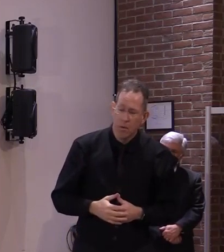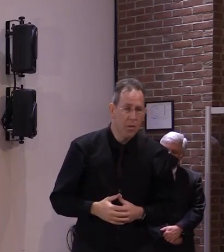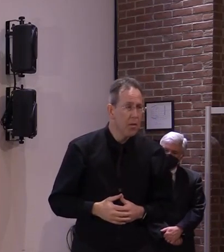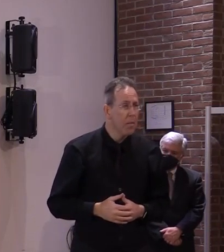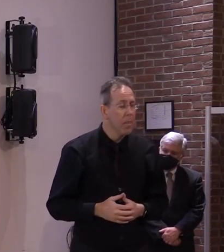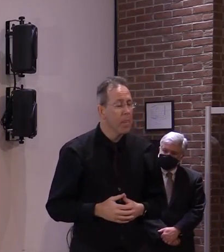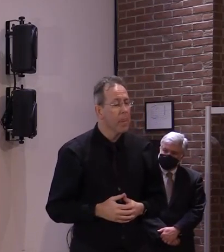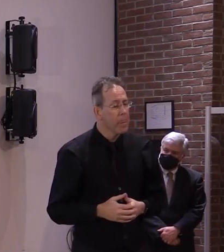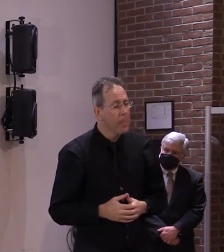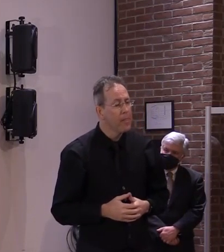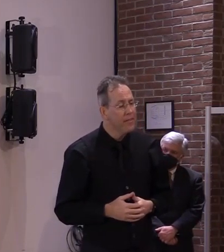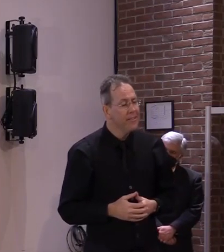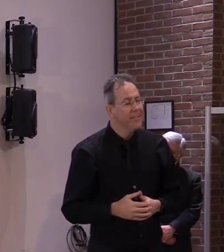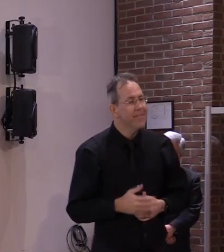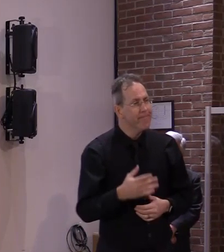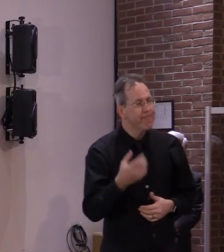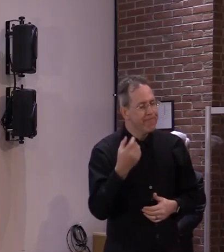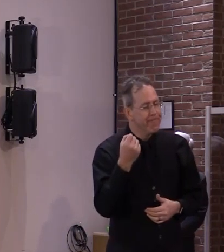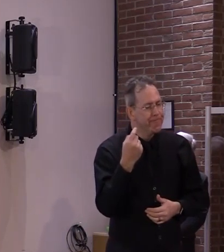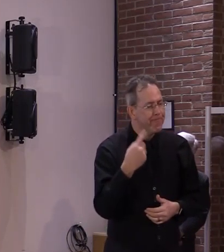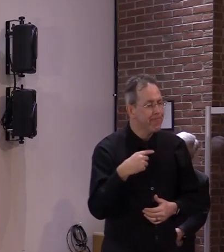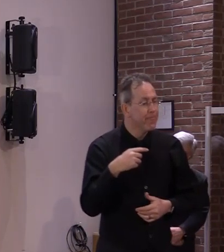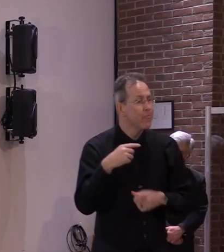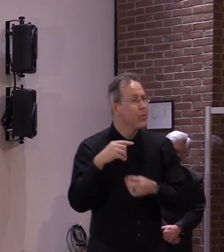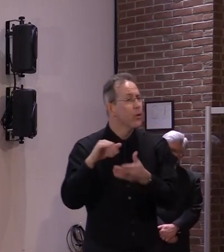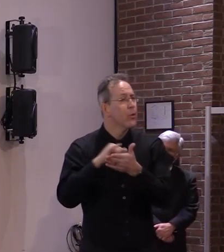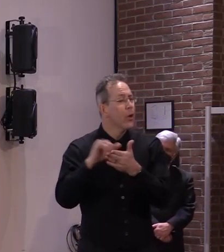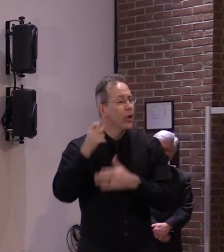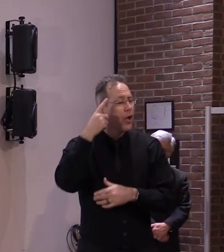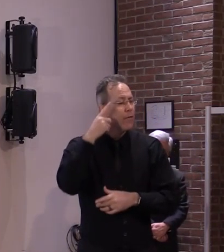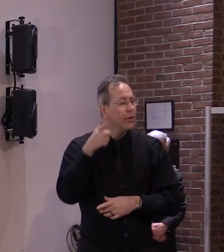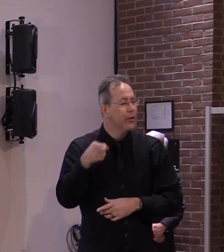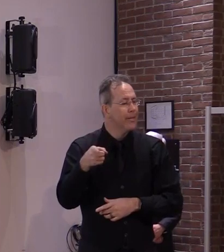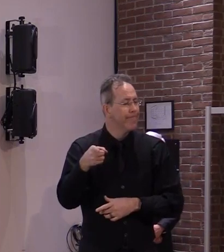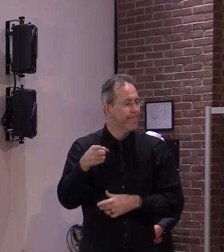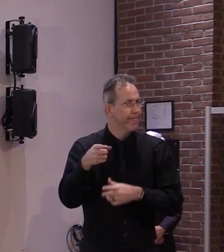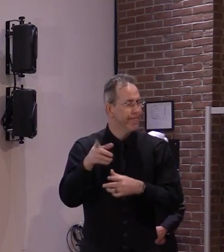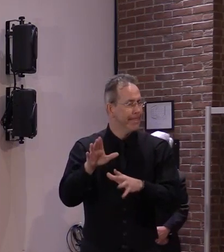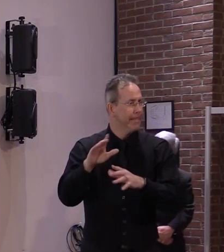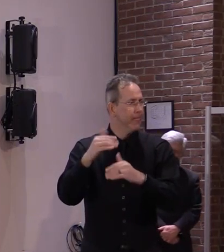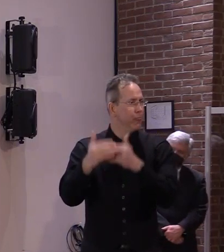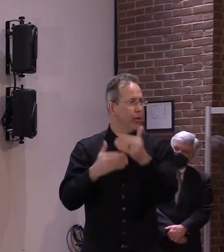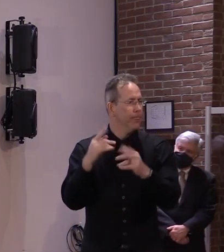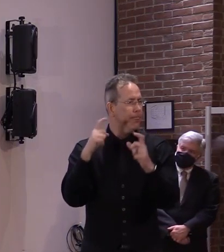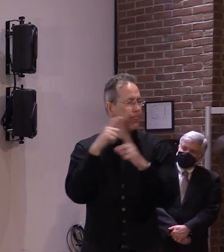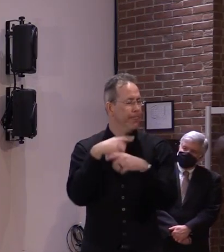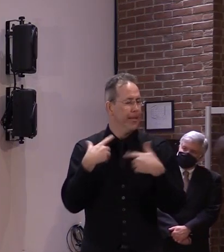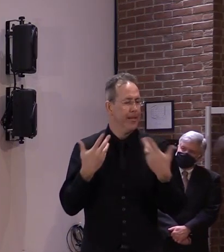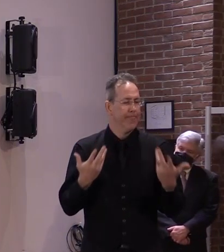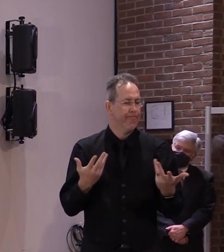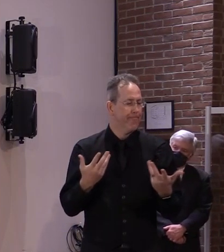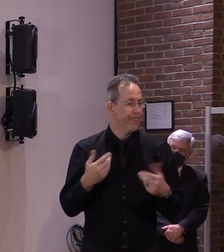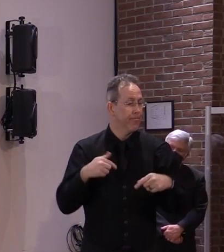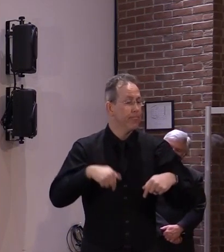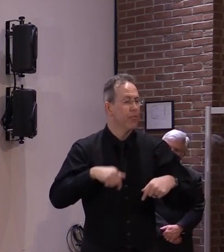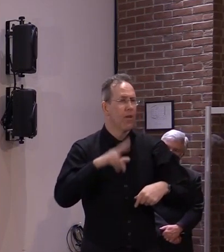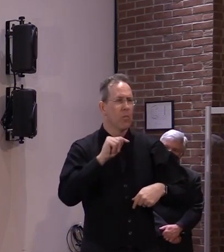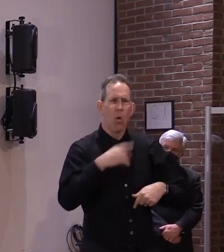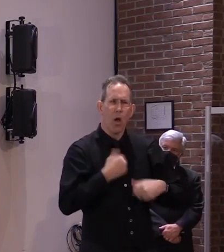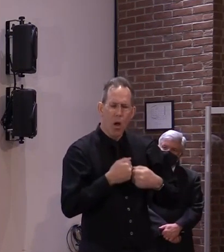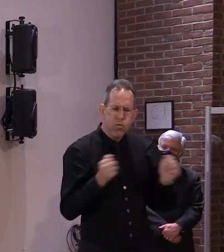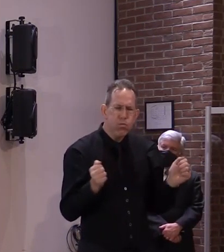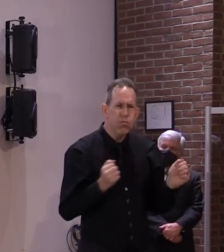York, I believe, but we've been trying to be transparent in Vermont and listing the deaths as they come. I might have